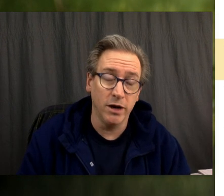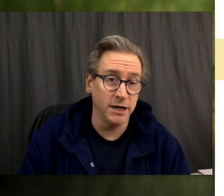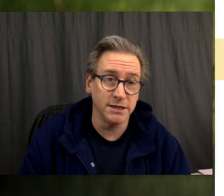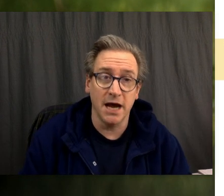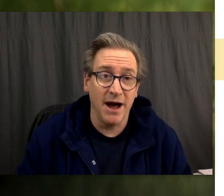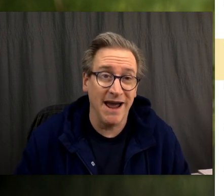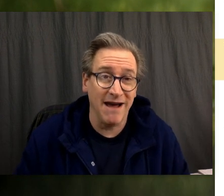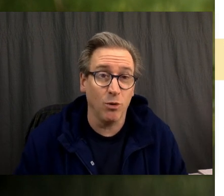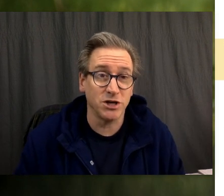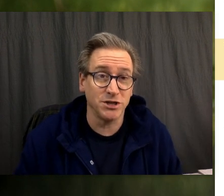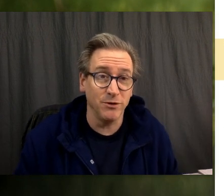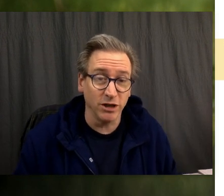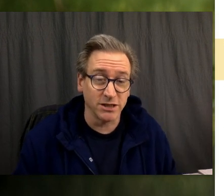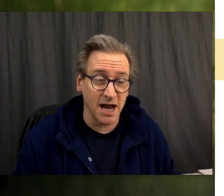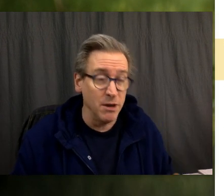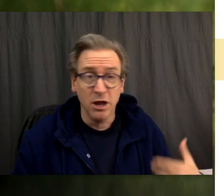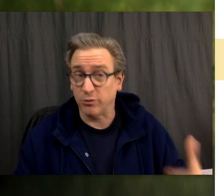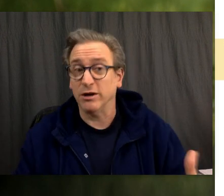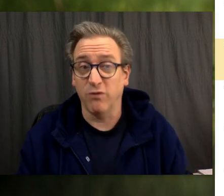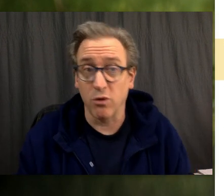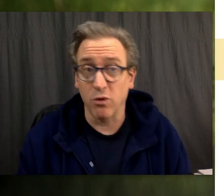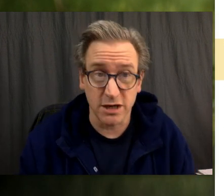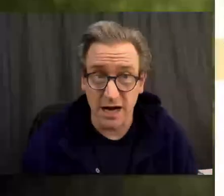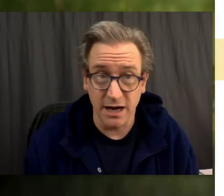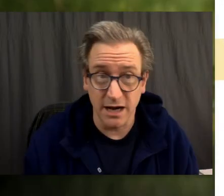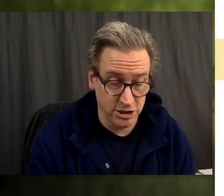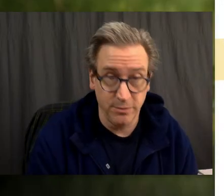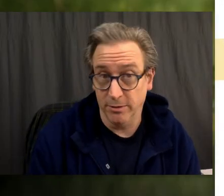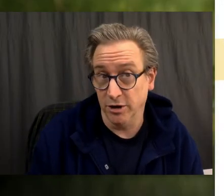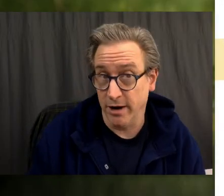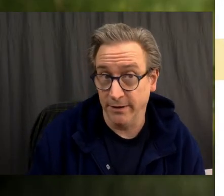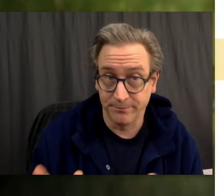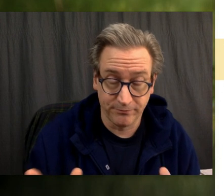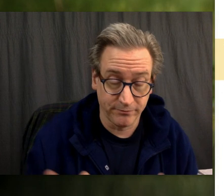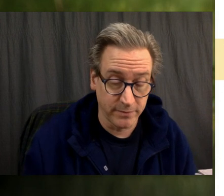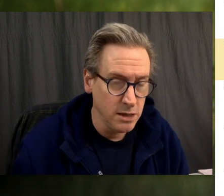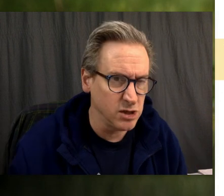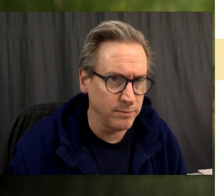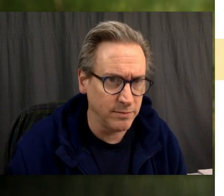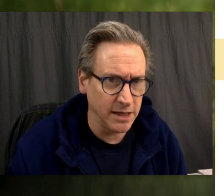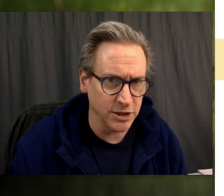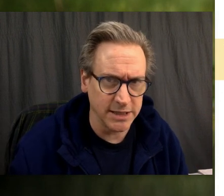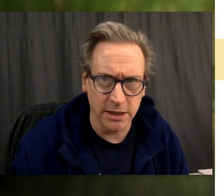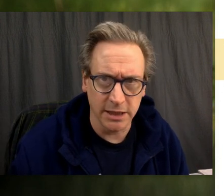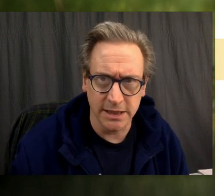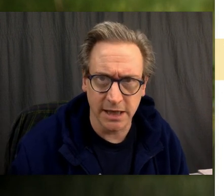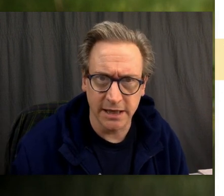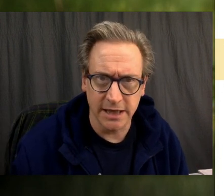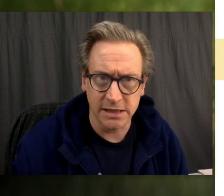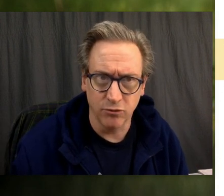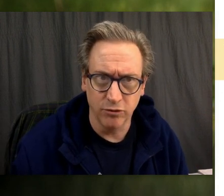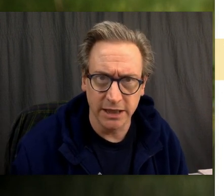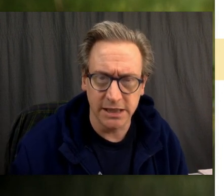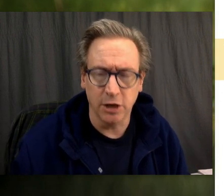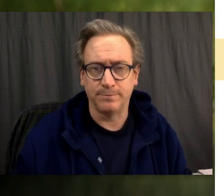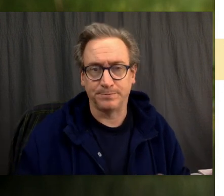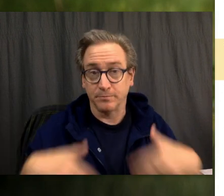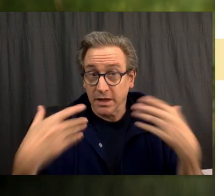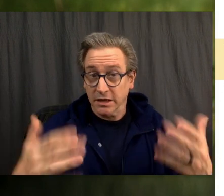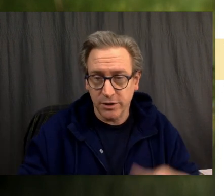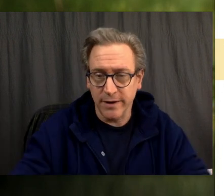one at a time. I have to watch them in real time 3 or 4 times to be able to grade. So as you can tell, it gets really